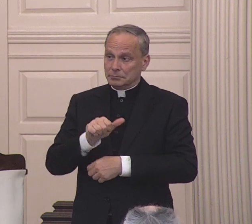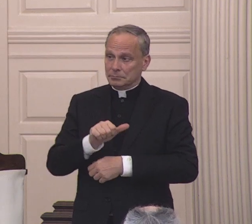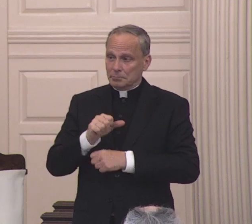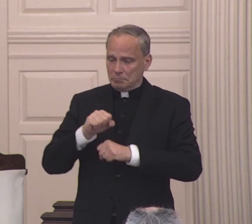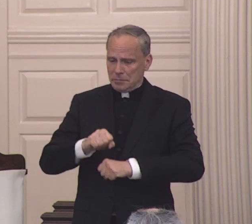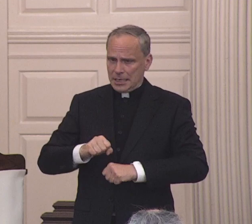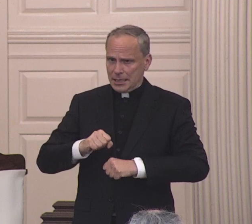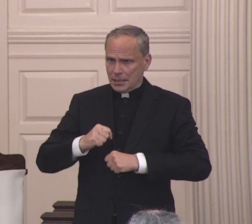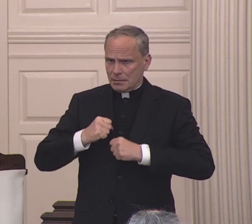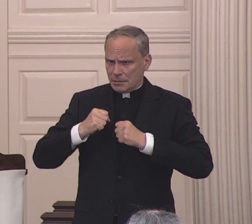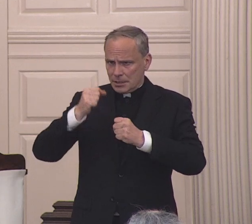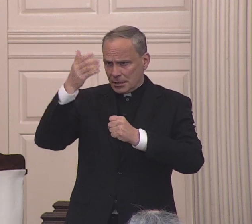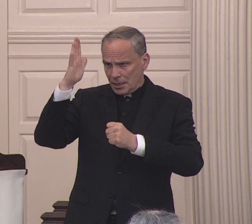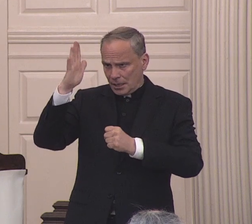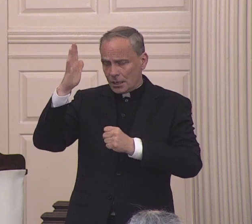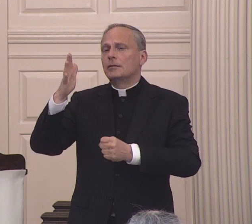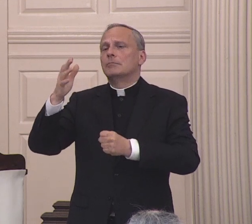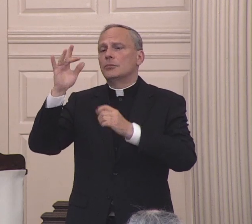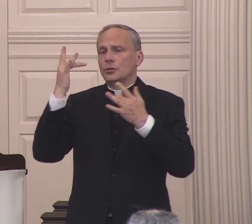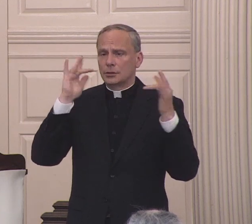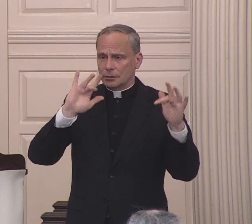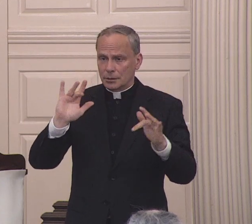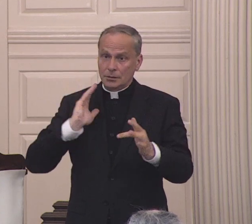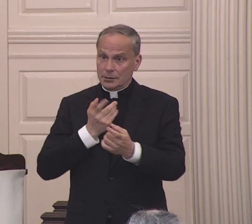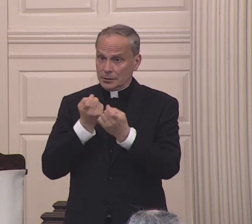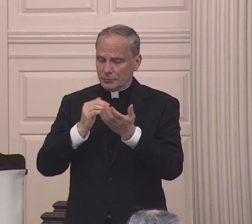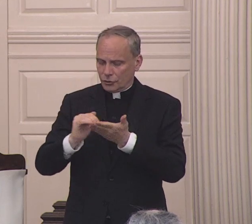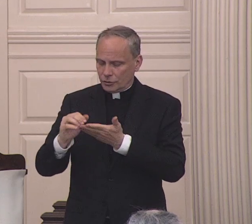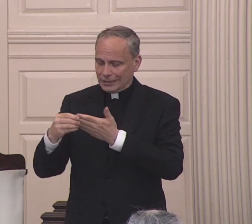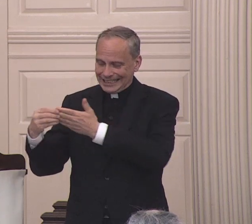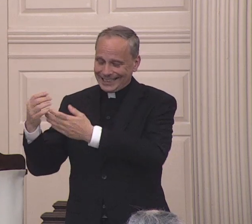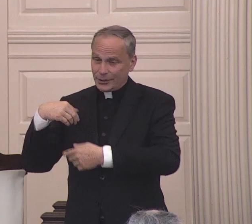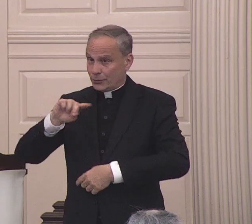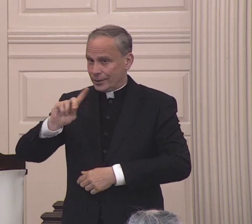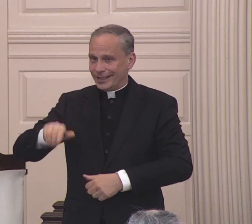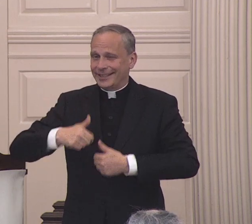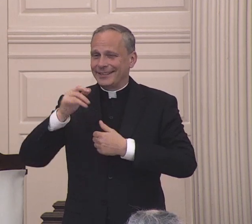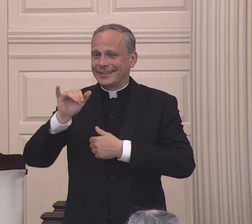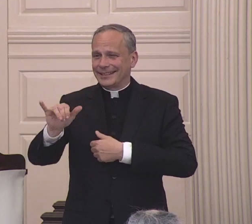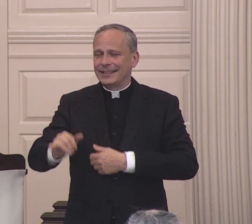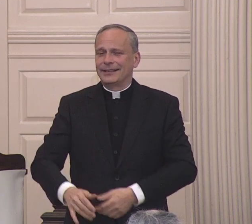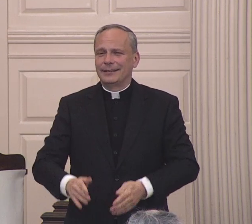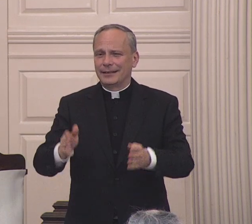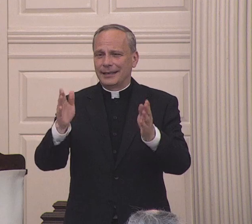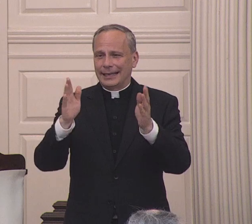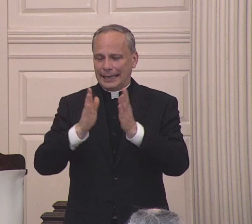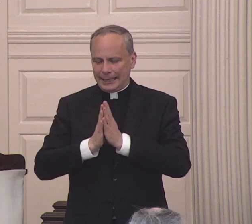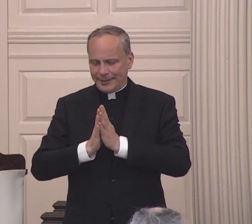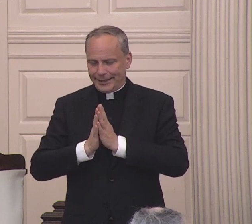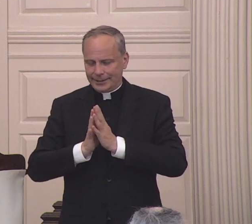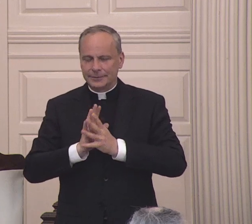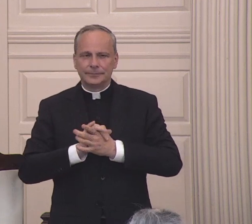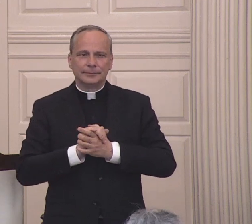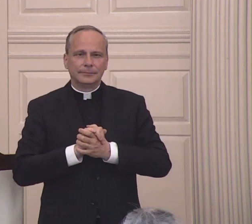May Almighty God have mercy on us, forgive us our sins, and bring us to everlasting life.